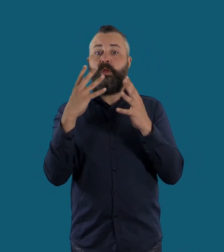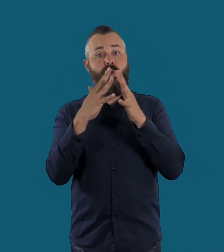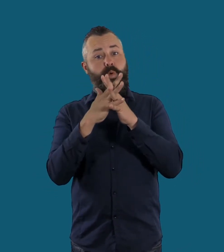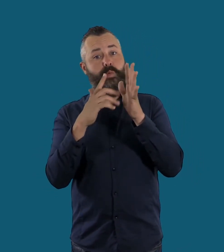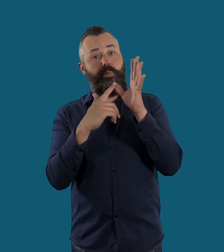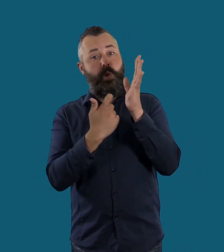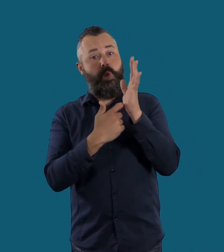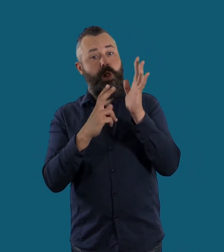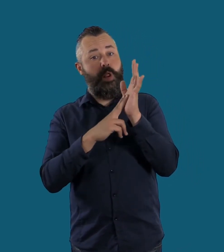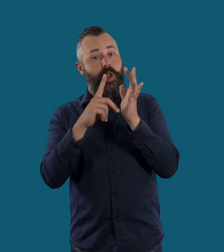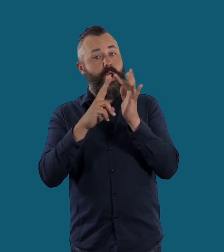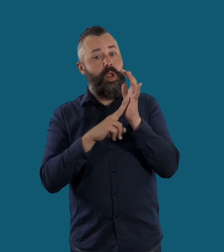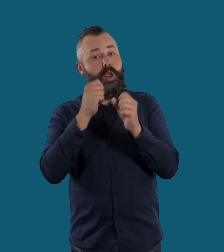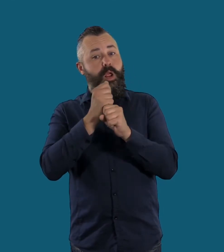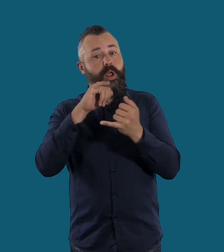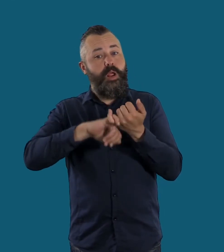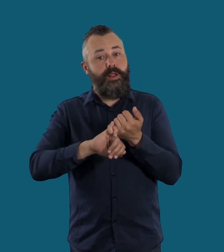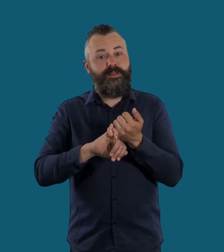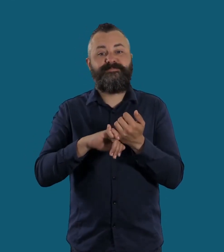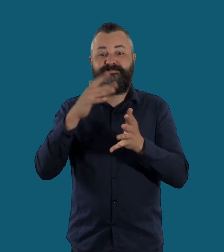Warnings are issued which require the public to respond in one way or another.